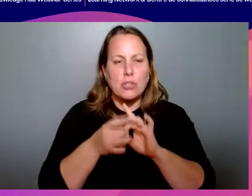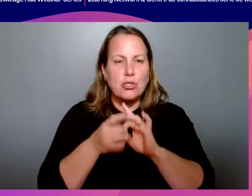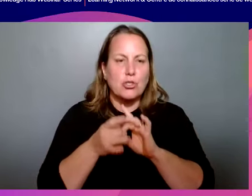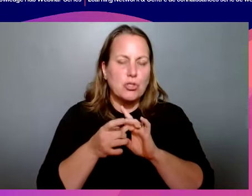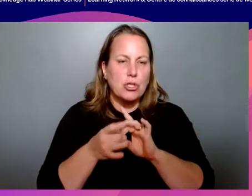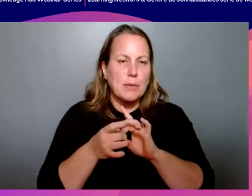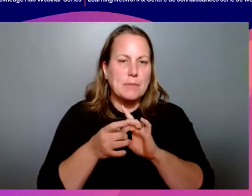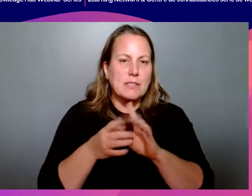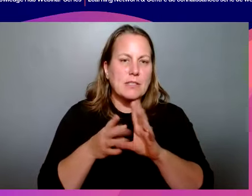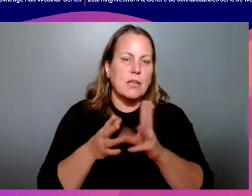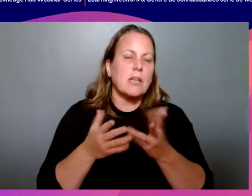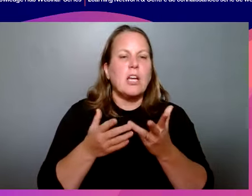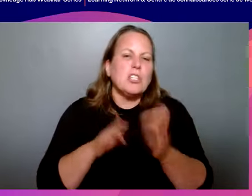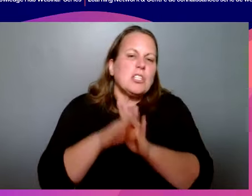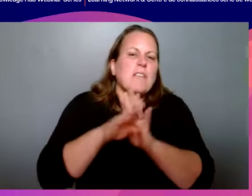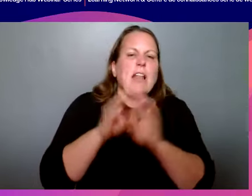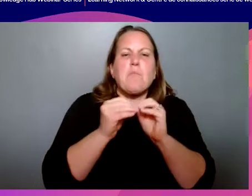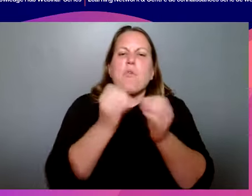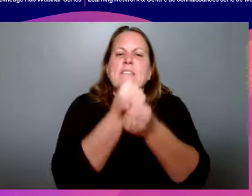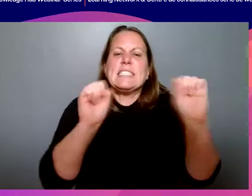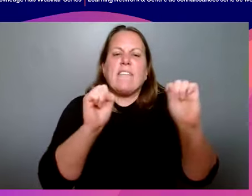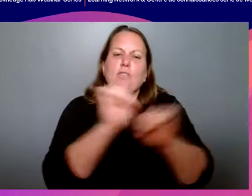work environments.